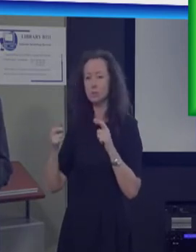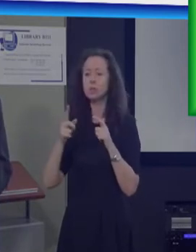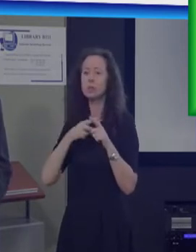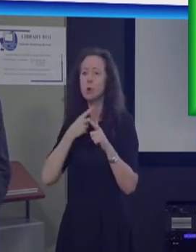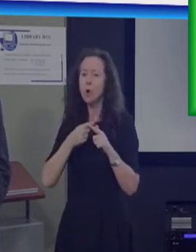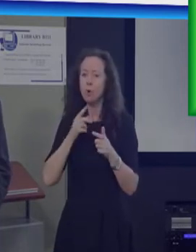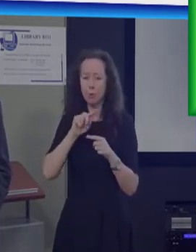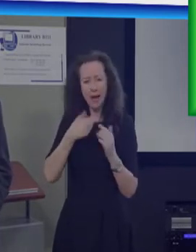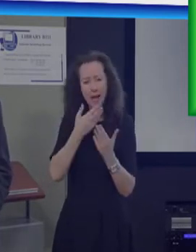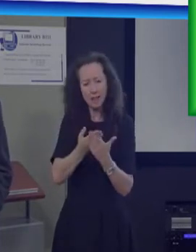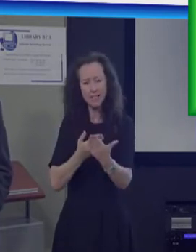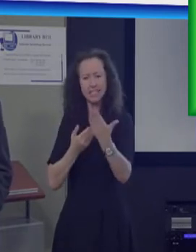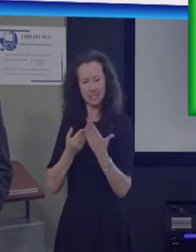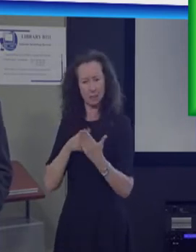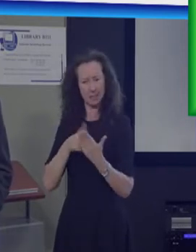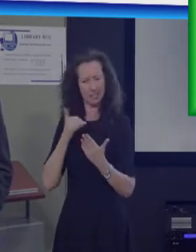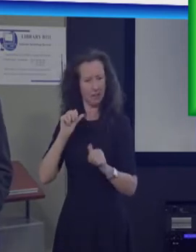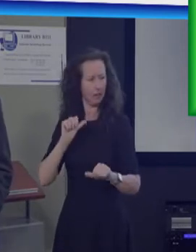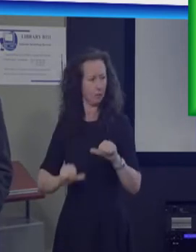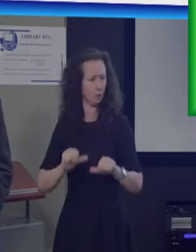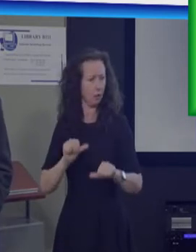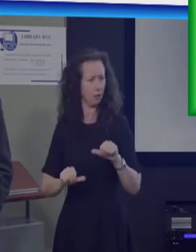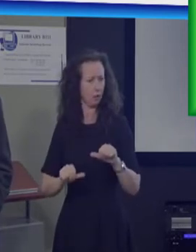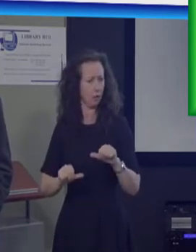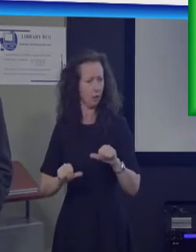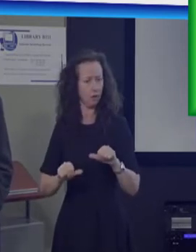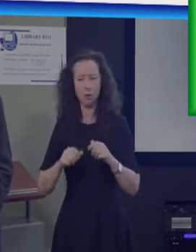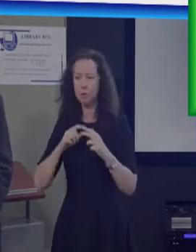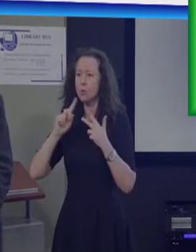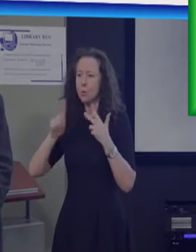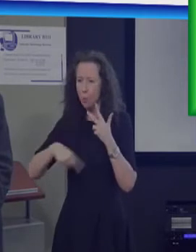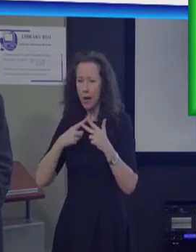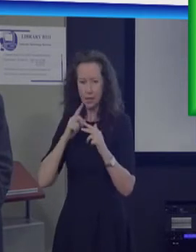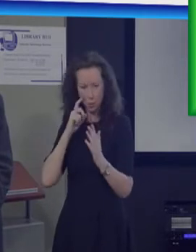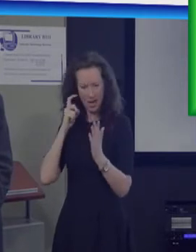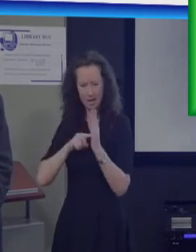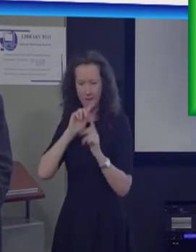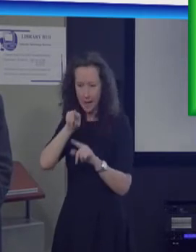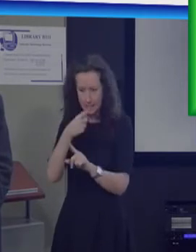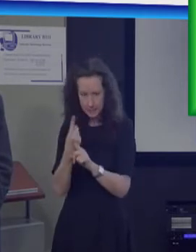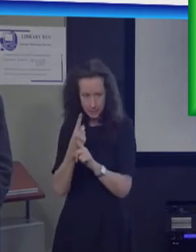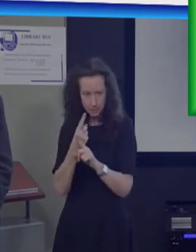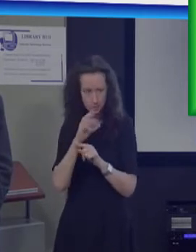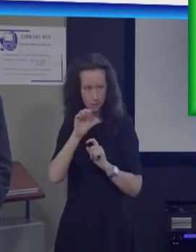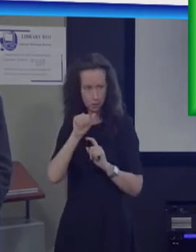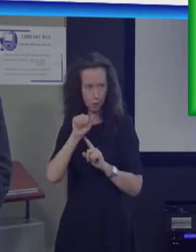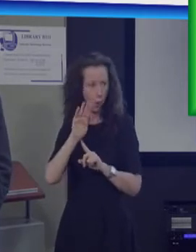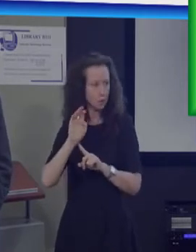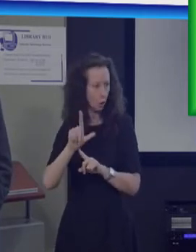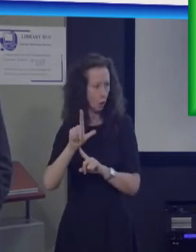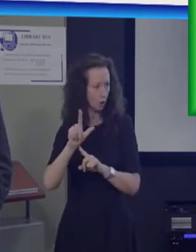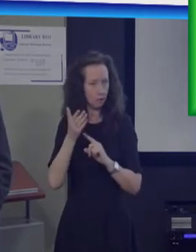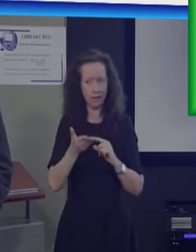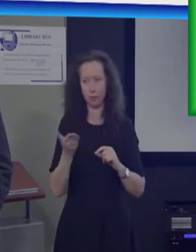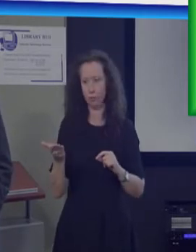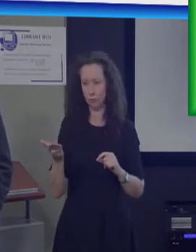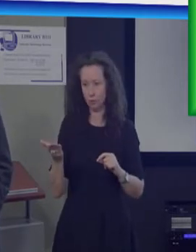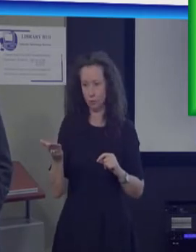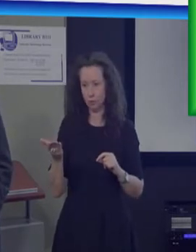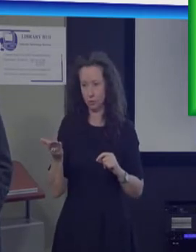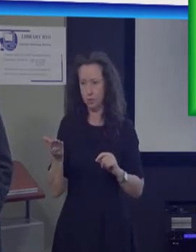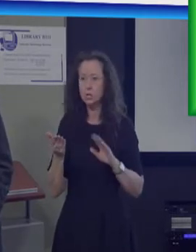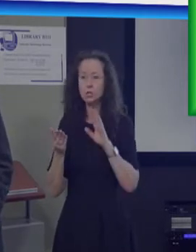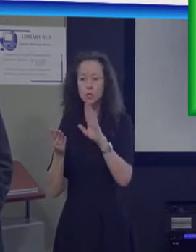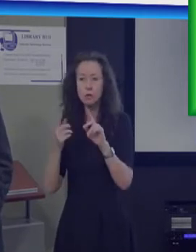When have we identified a single causal factor? And to put it in simpler terms with respect to